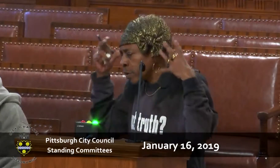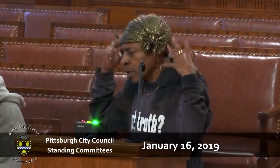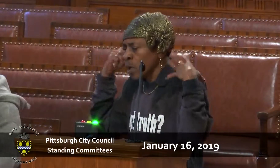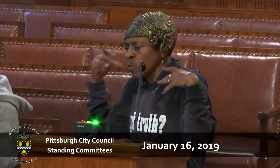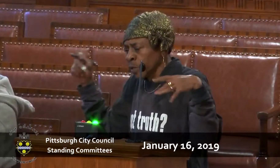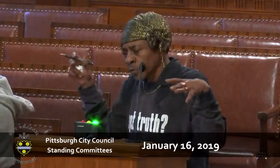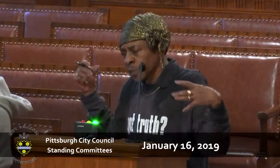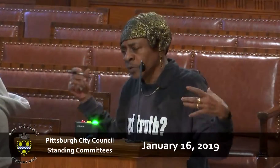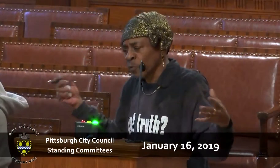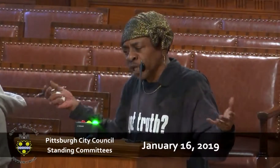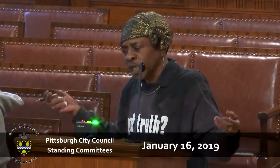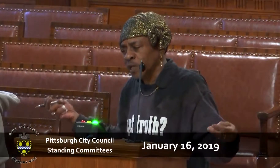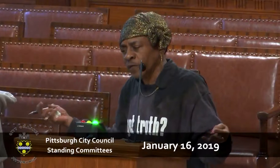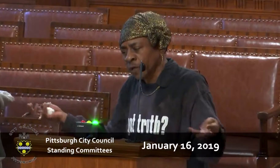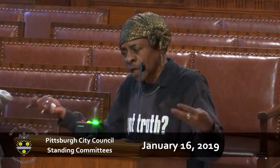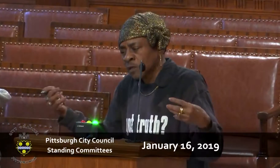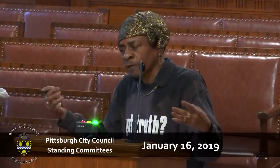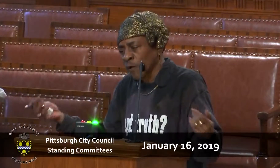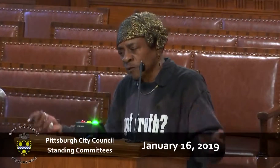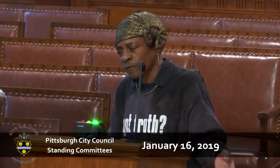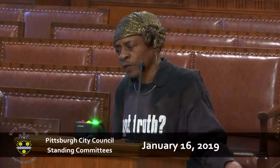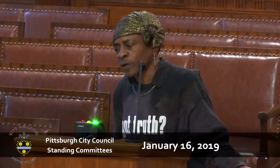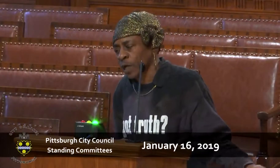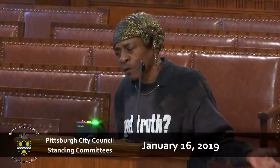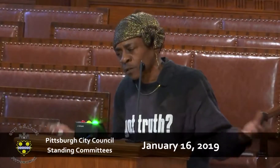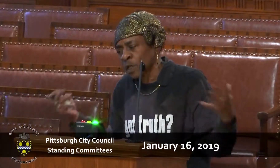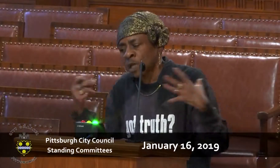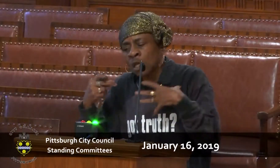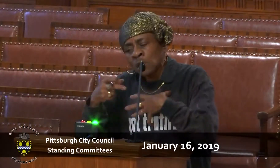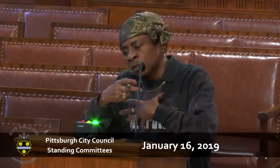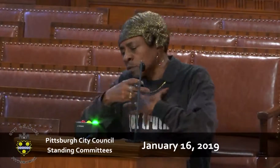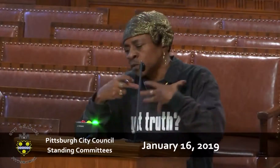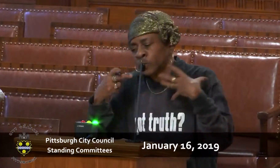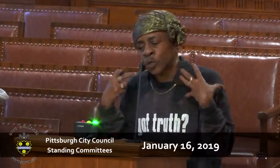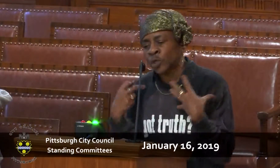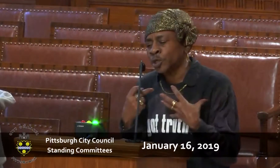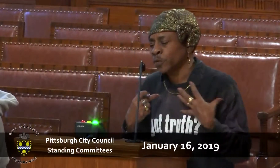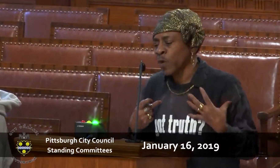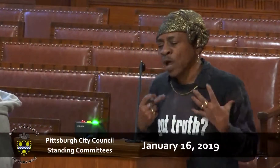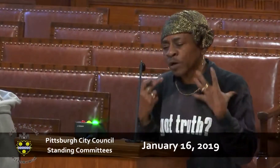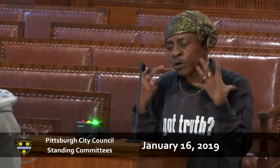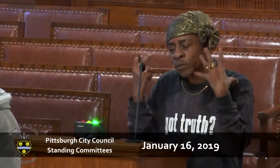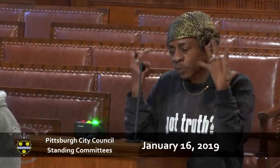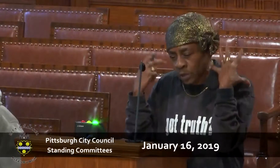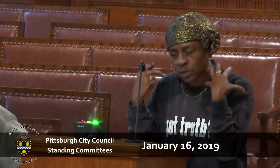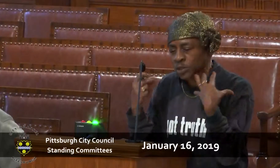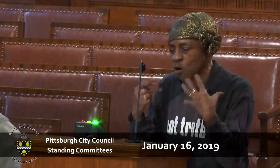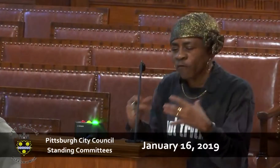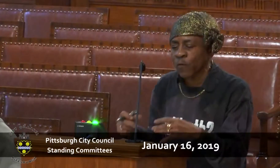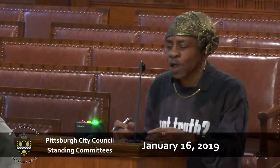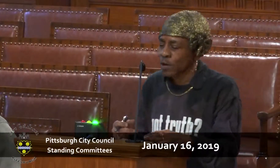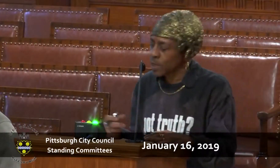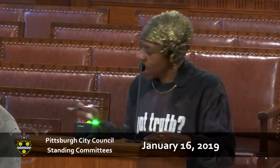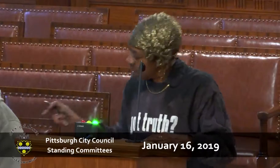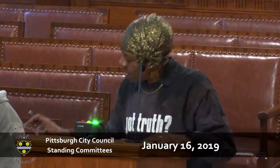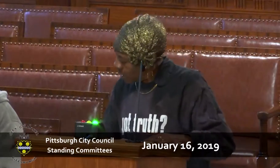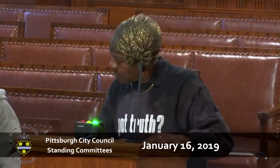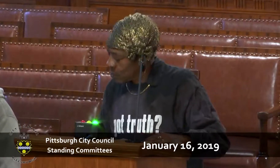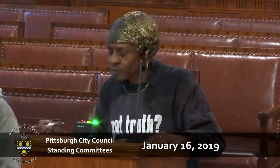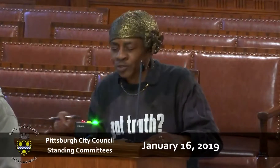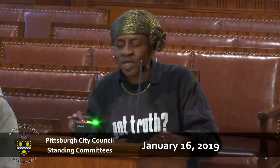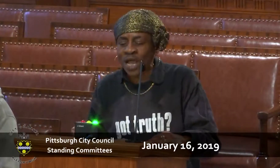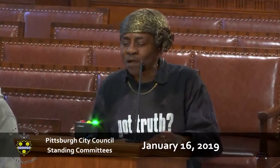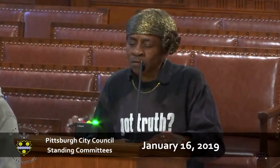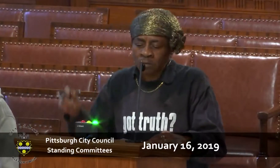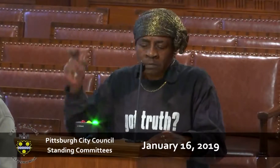mother with the weave, the false fingernails, the hood around her, the scarf around her neck, and